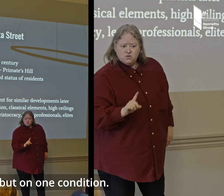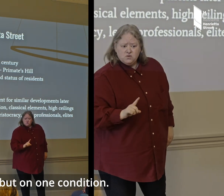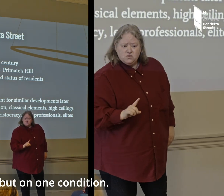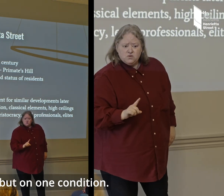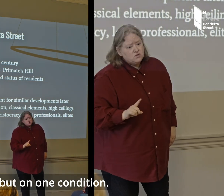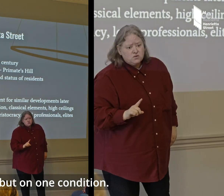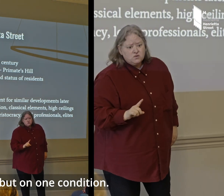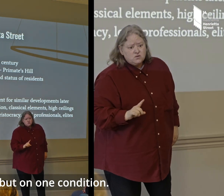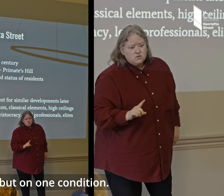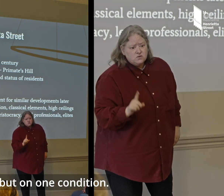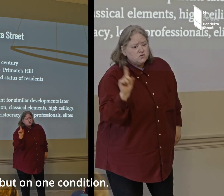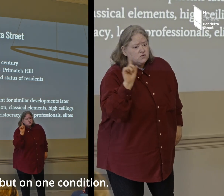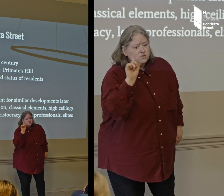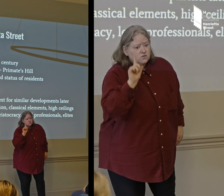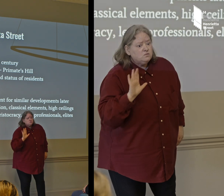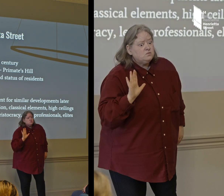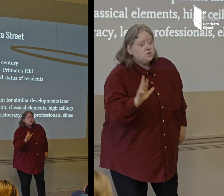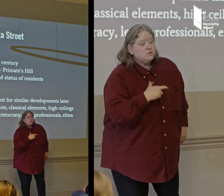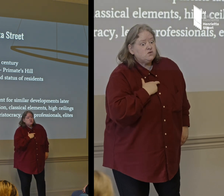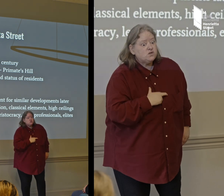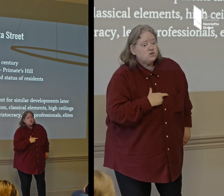it, but on one condition.